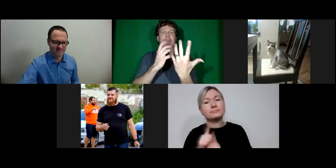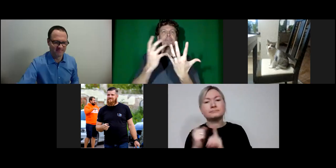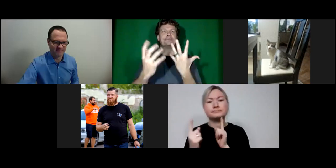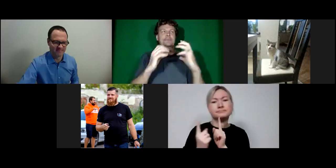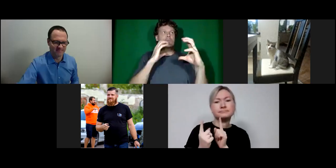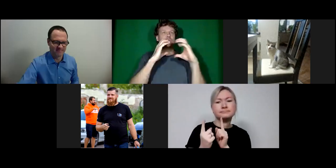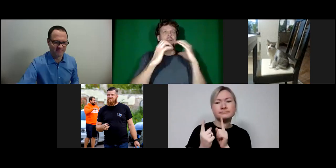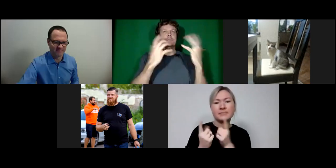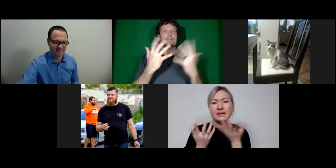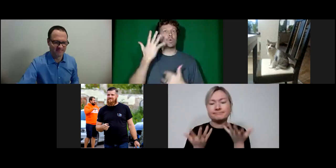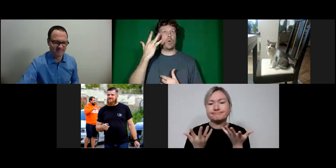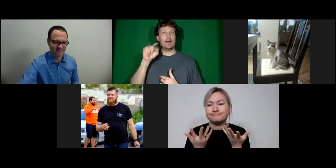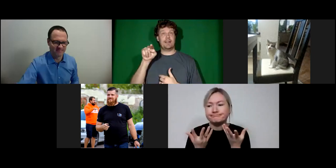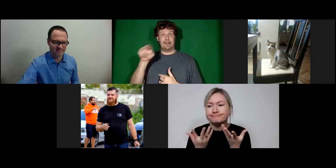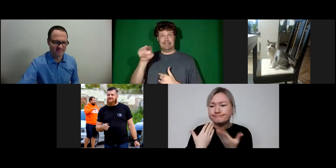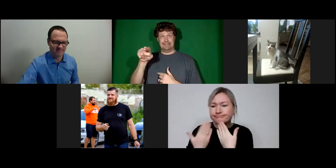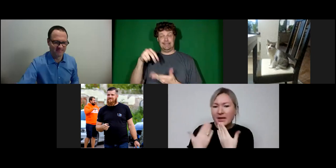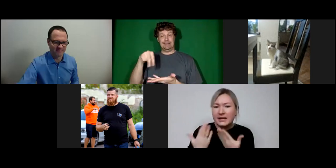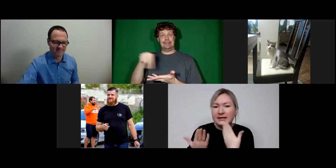skilled dancer.